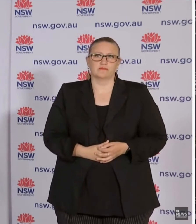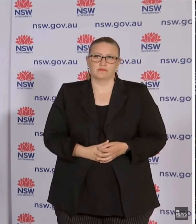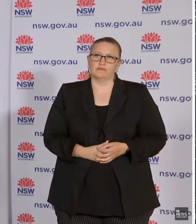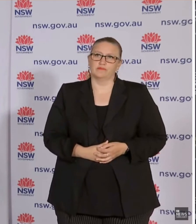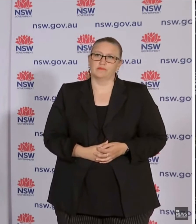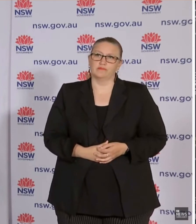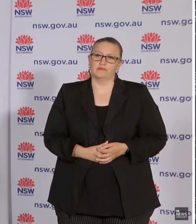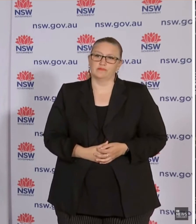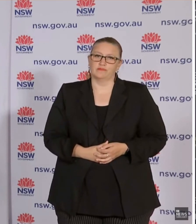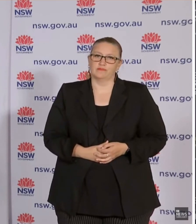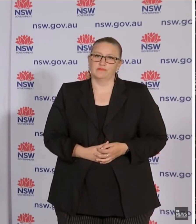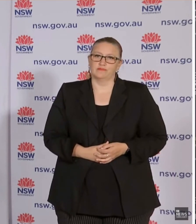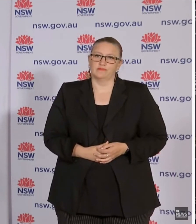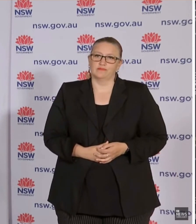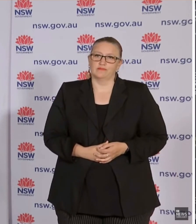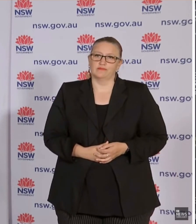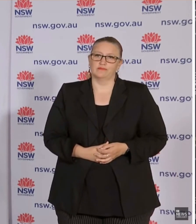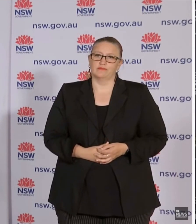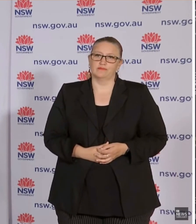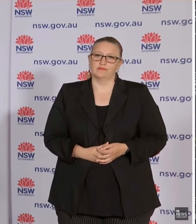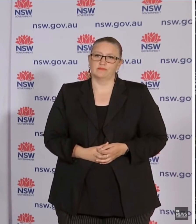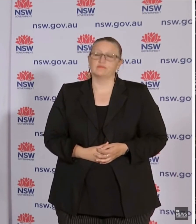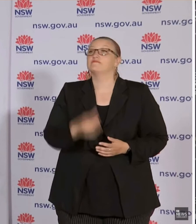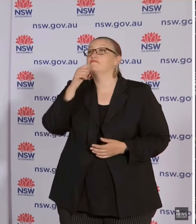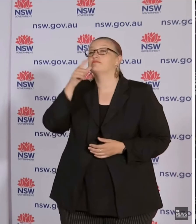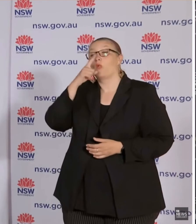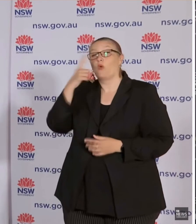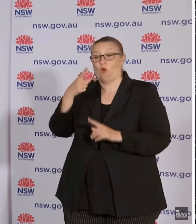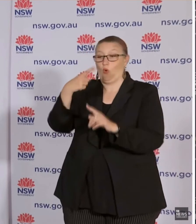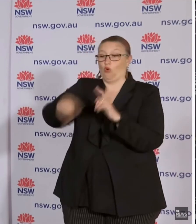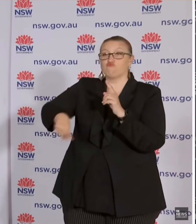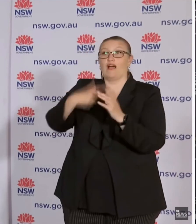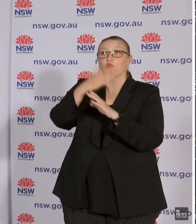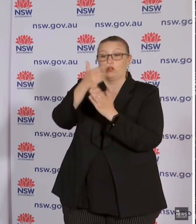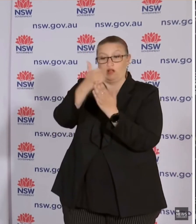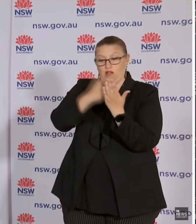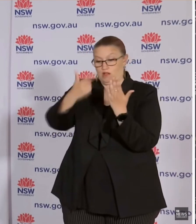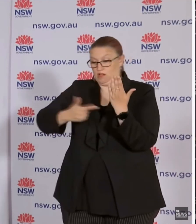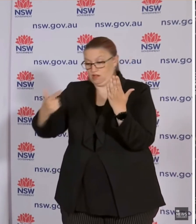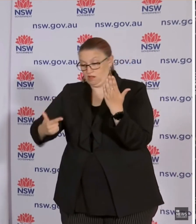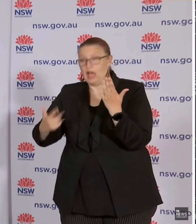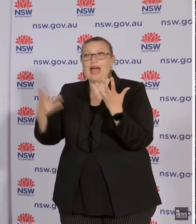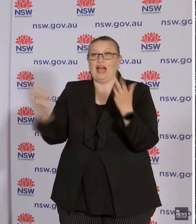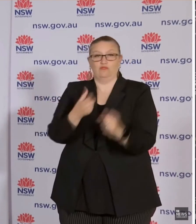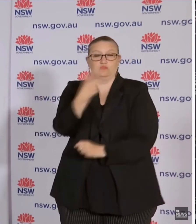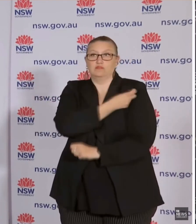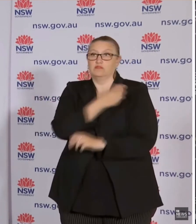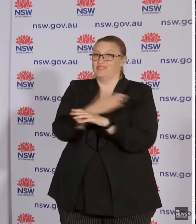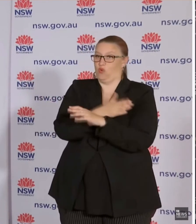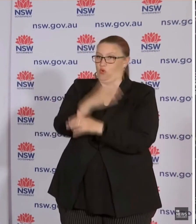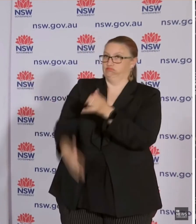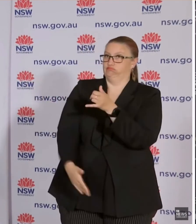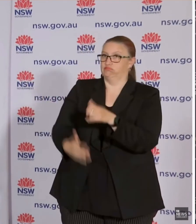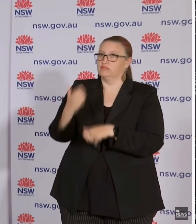you think or do you expect will not take up a vaccination dose before they are? I don't know, James. I don't know the answer to that. But what I would say is that